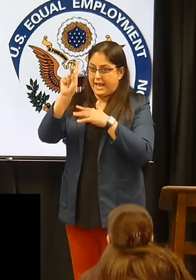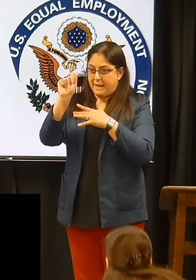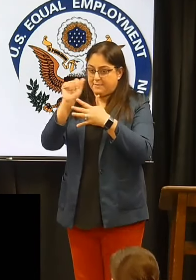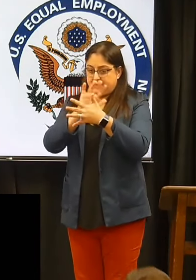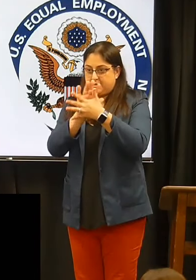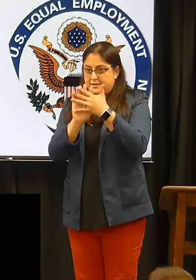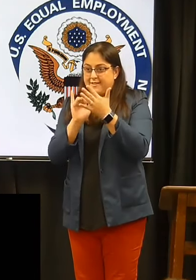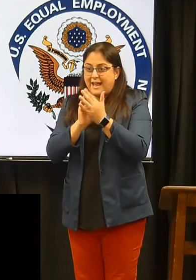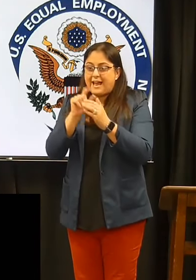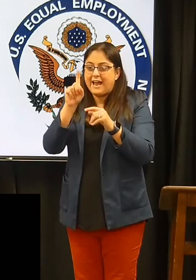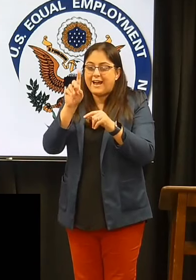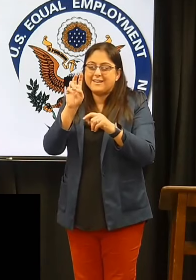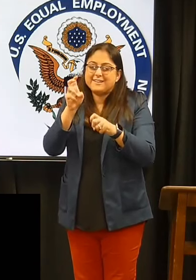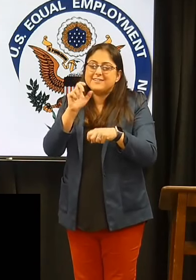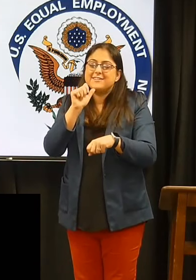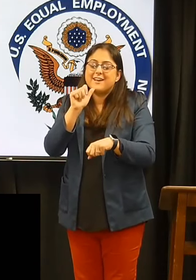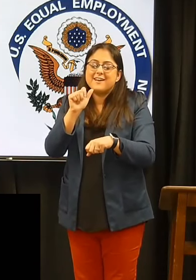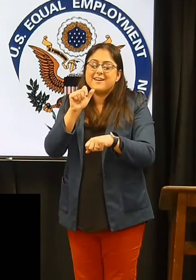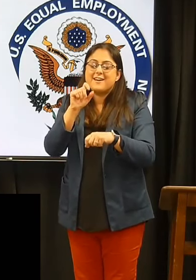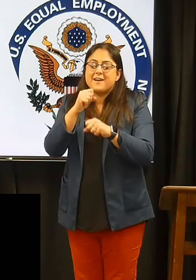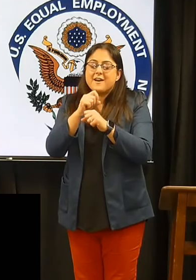For example, under the ADA,